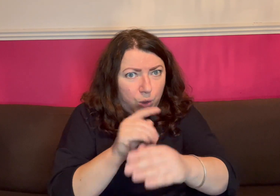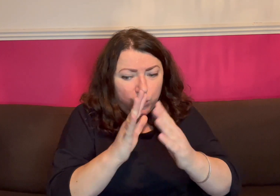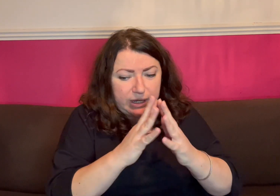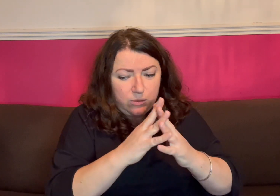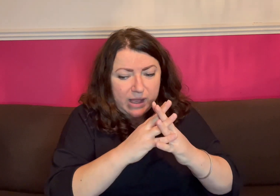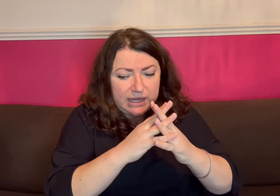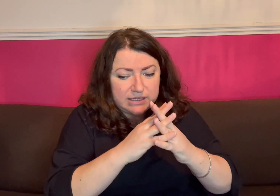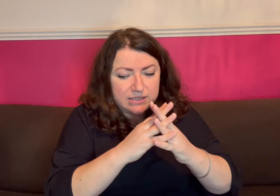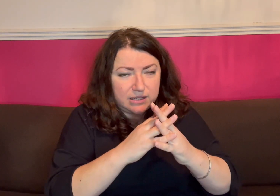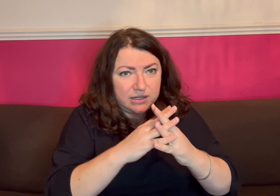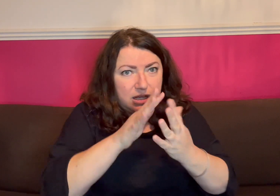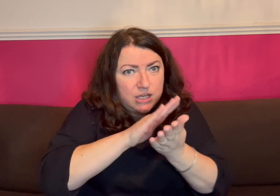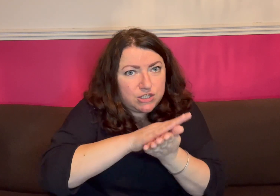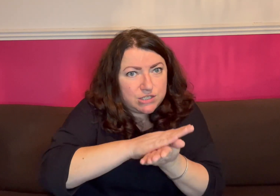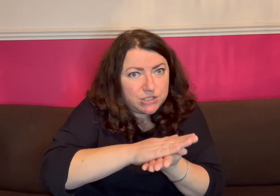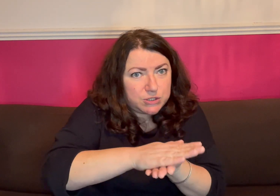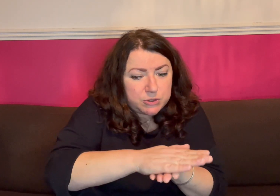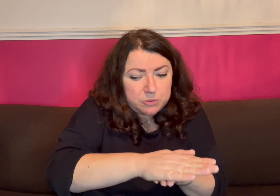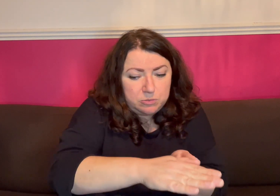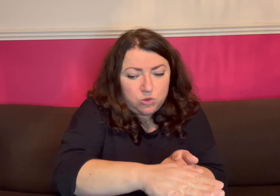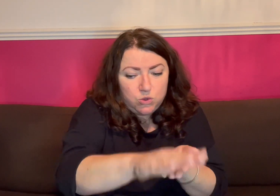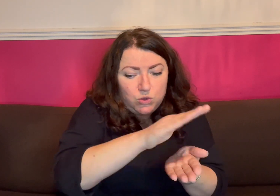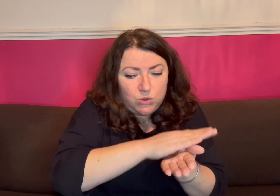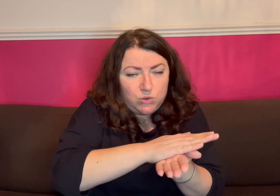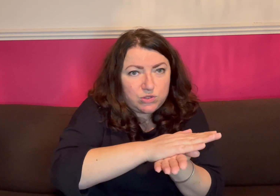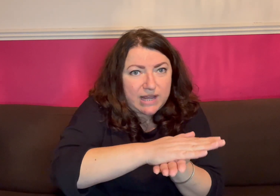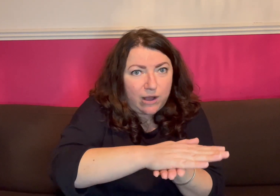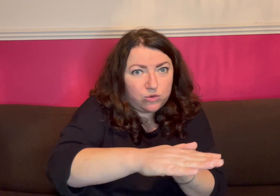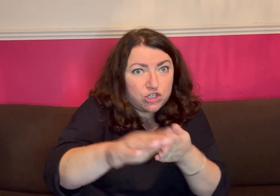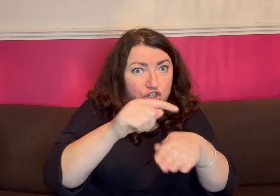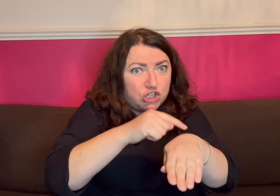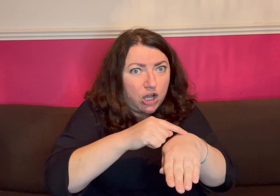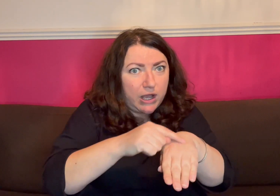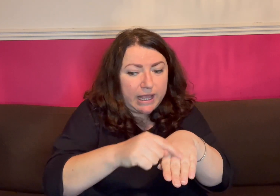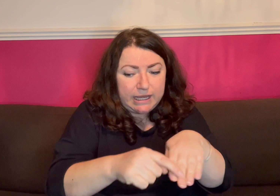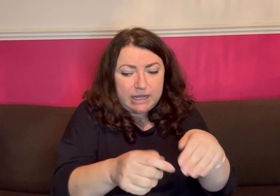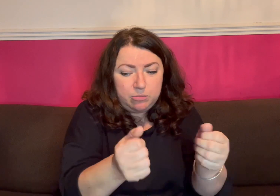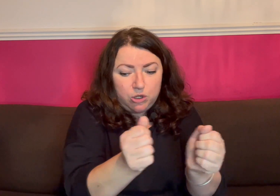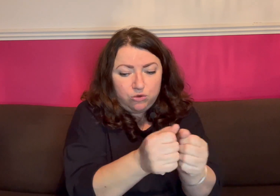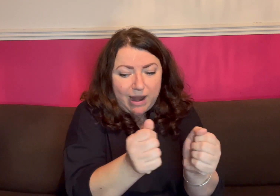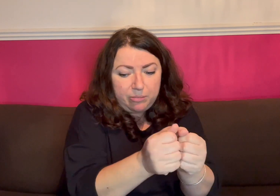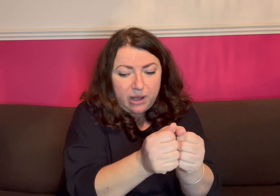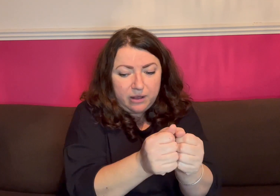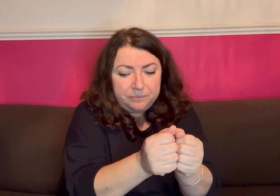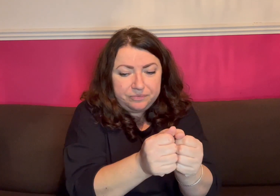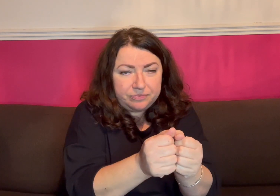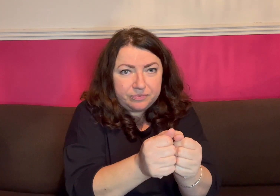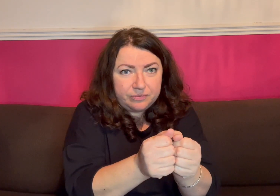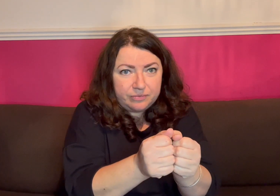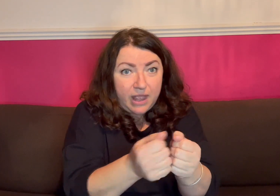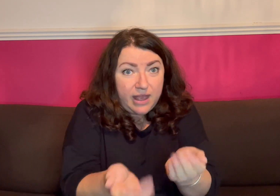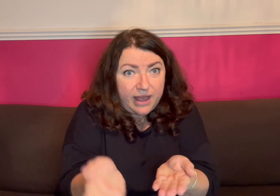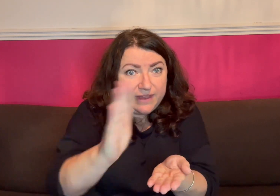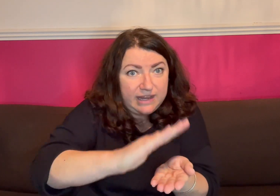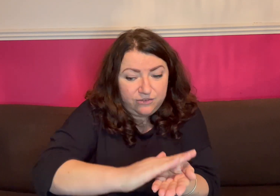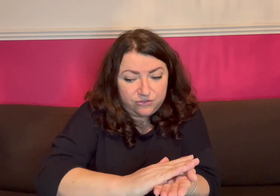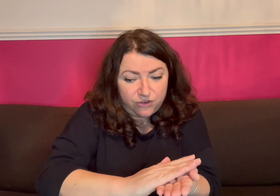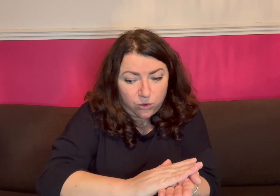Slowly, Wellington smoothed out the shiny blue wrapper and then he folded